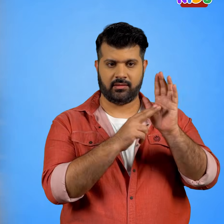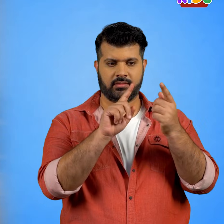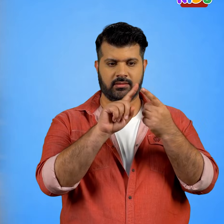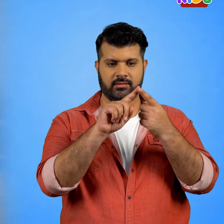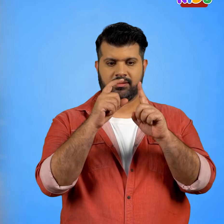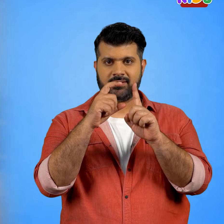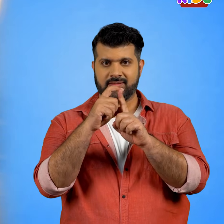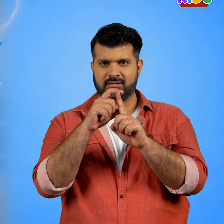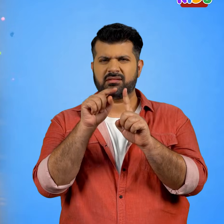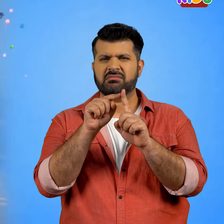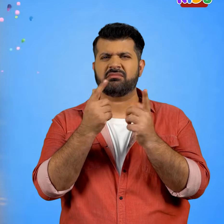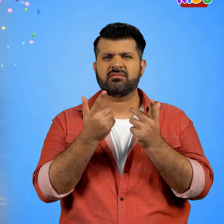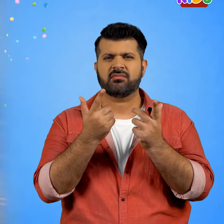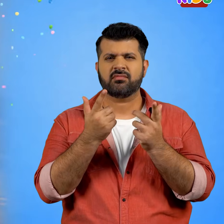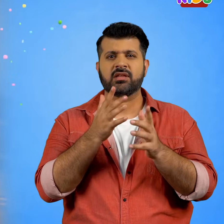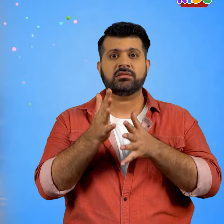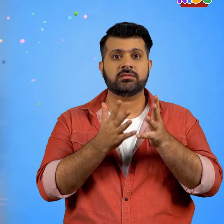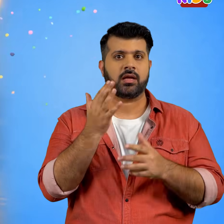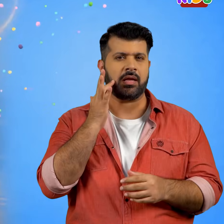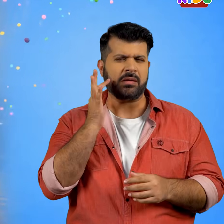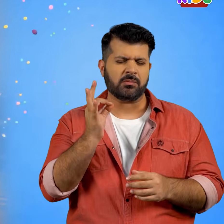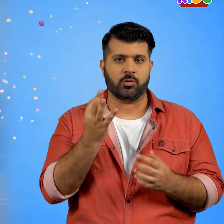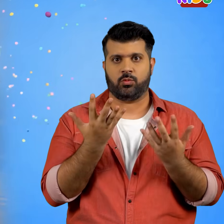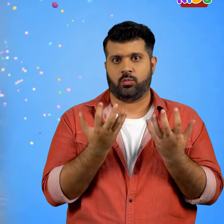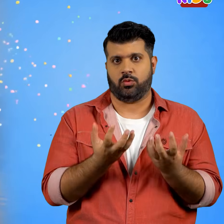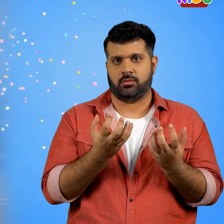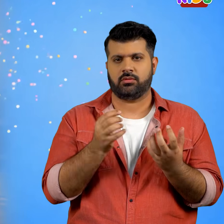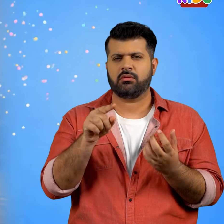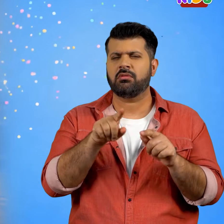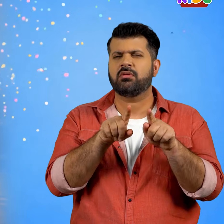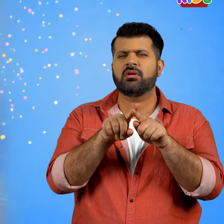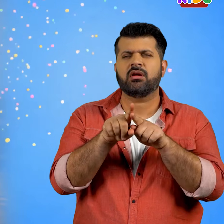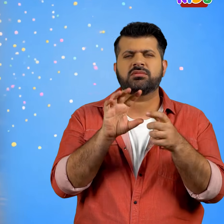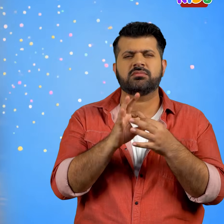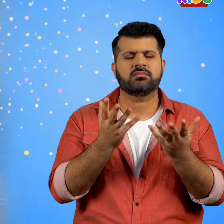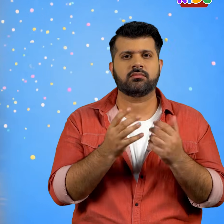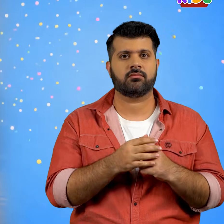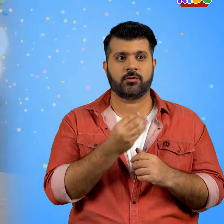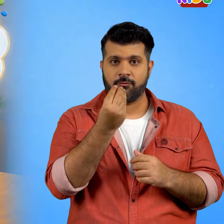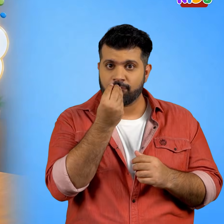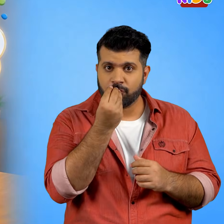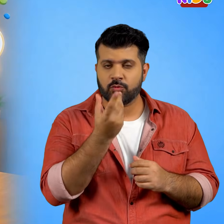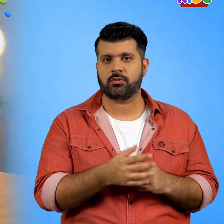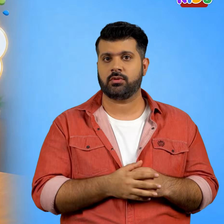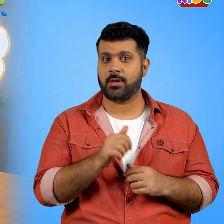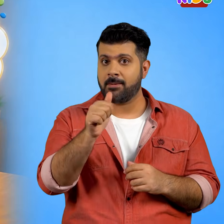What are needs? This is the sign. For example, food,